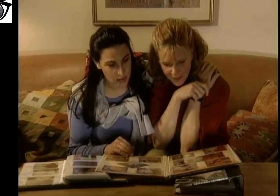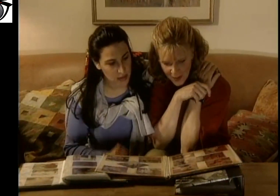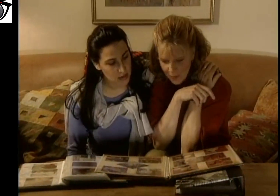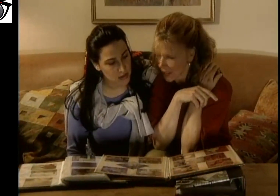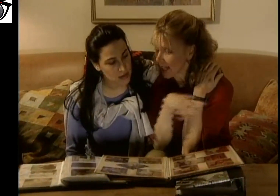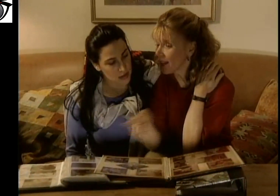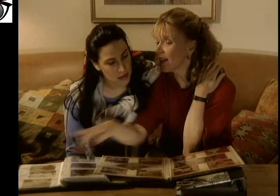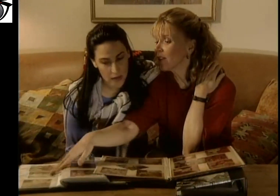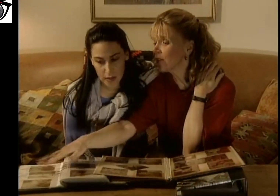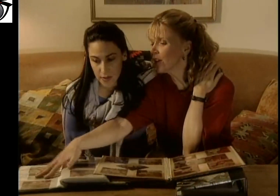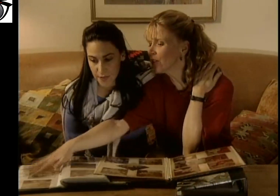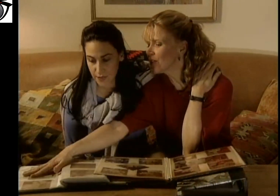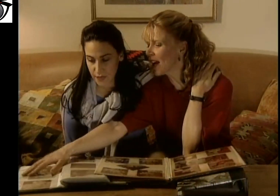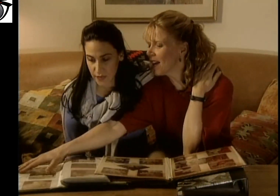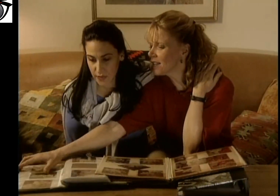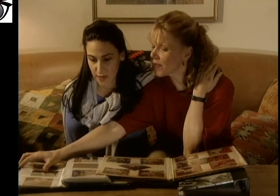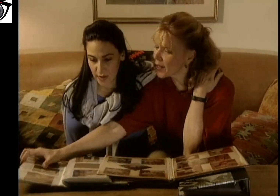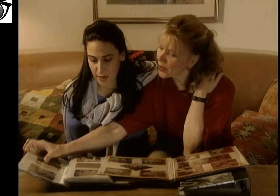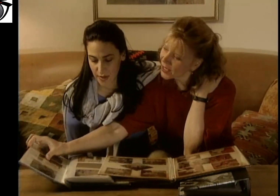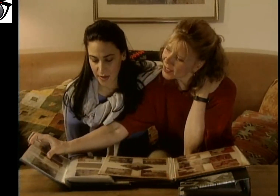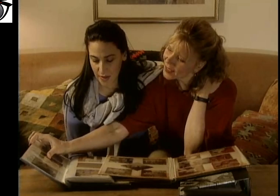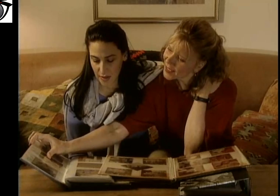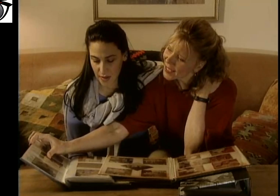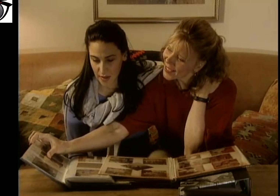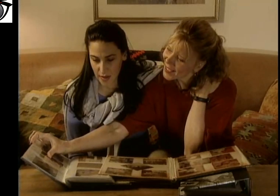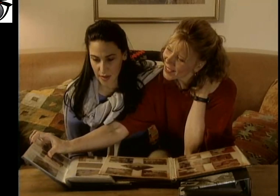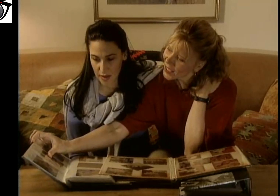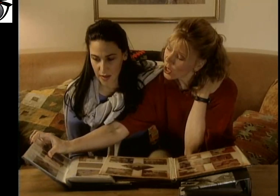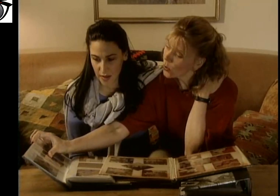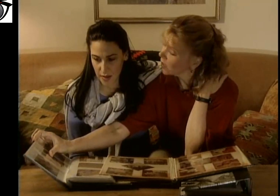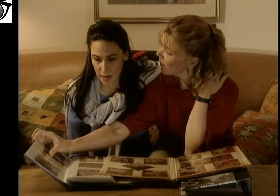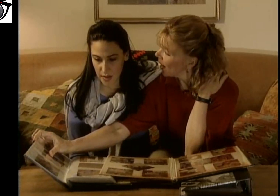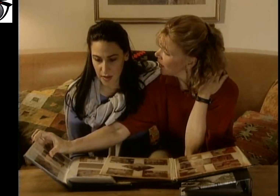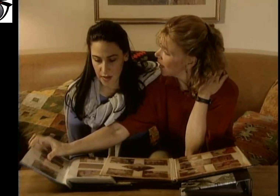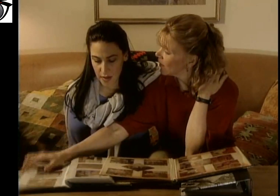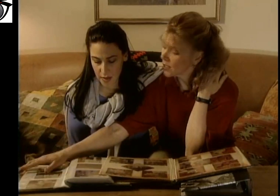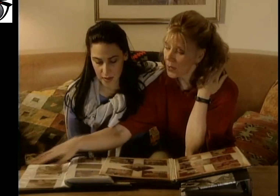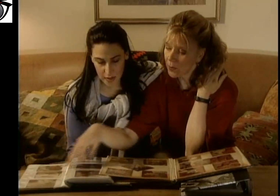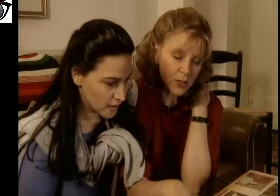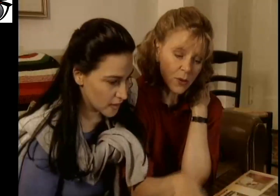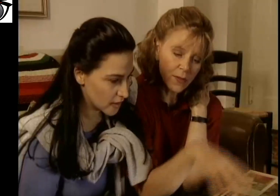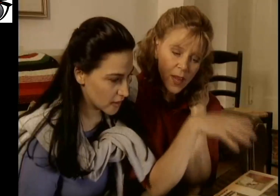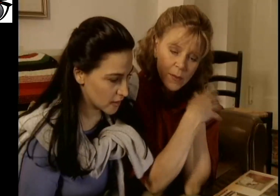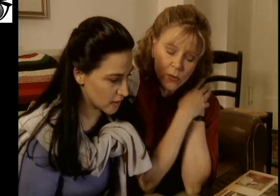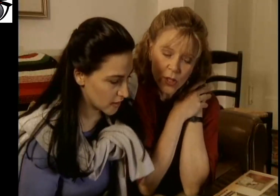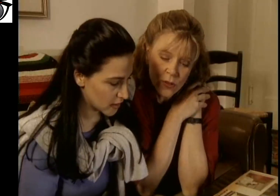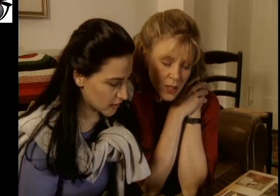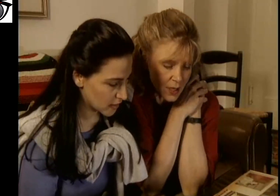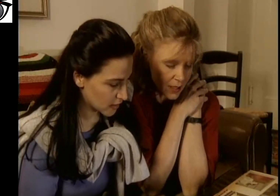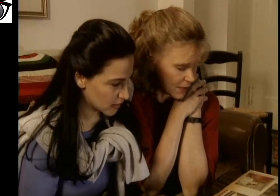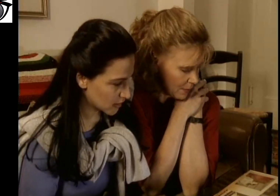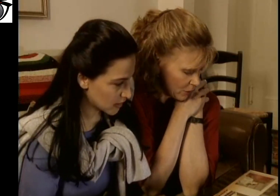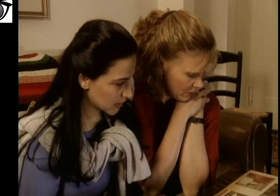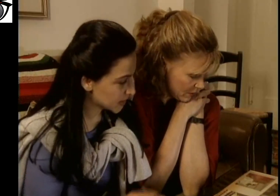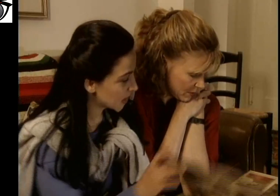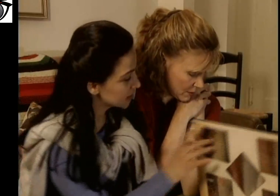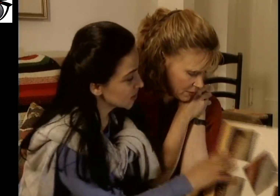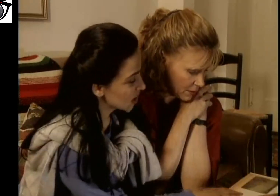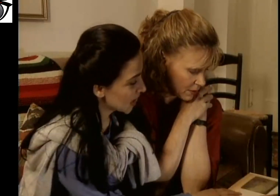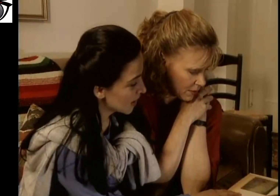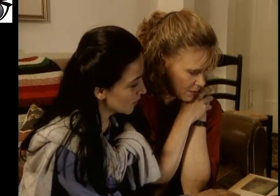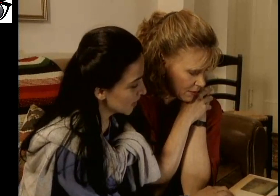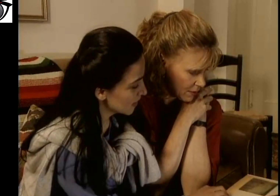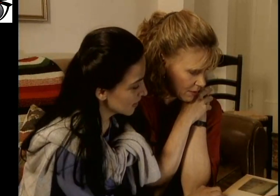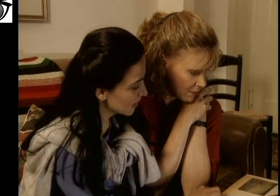pictures of my family, and over here your dad's family. You know, we'll invite a lot of these people to our family reunion next summer. Is